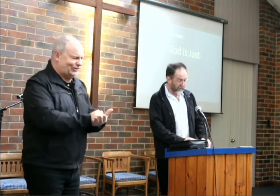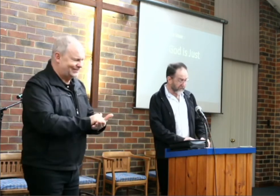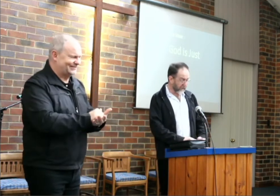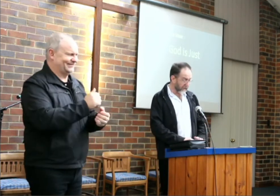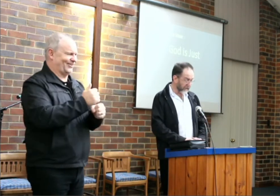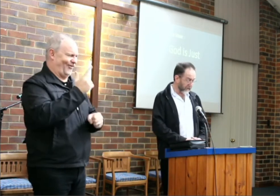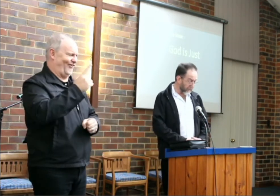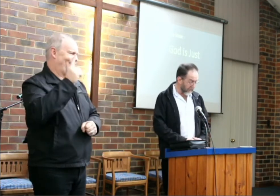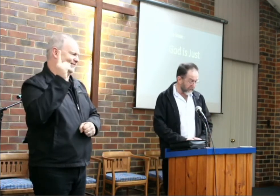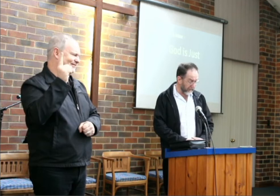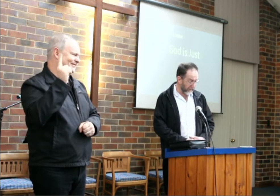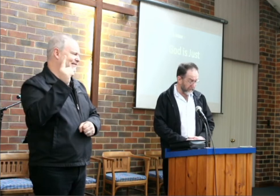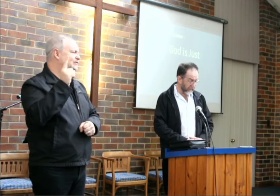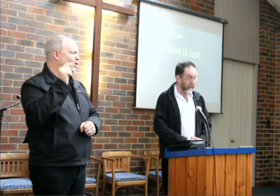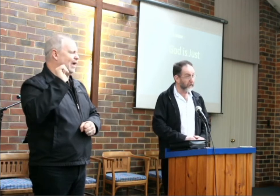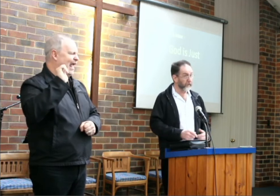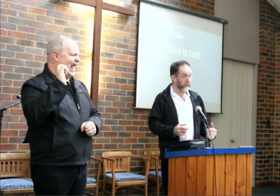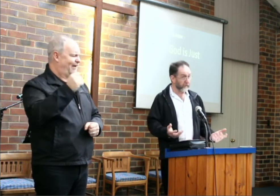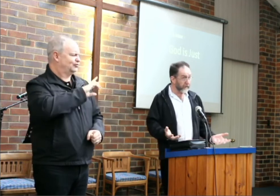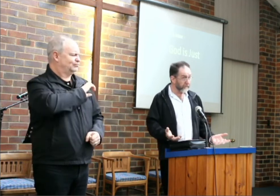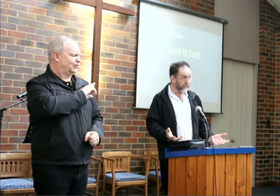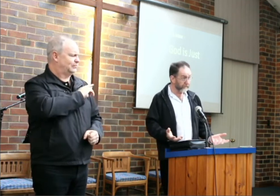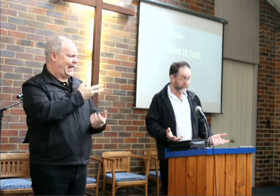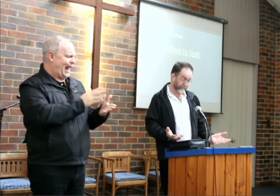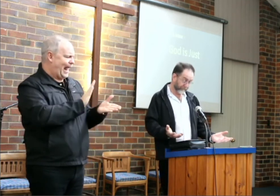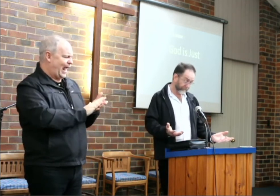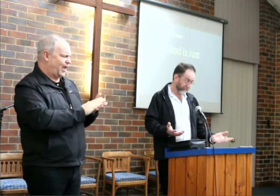He also has a mandate on how it should be run.